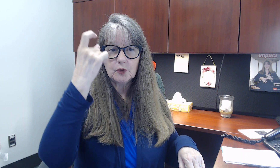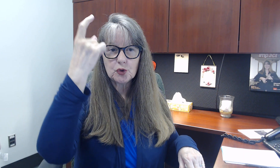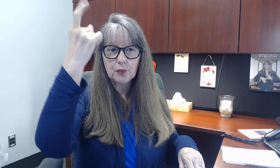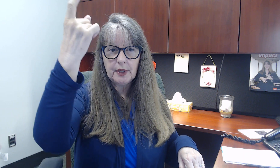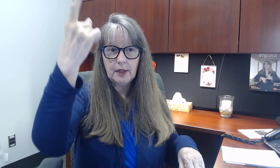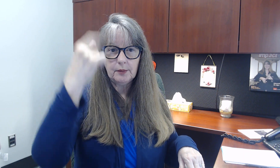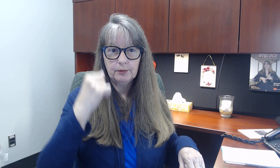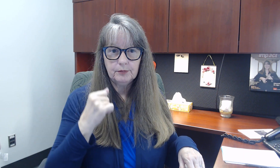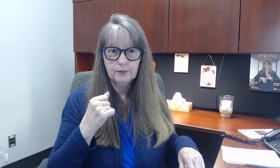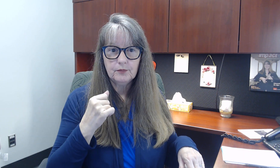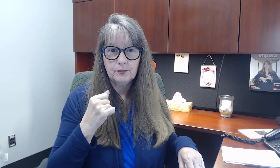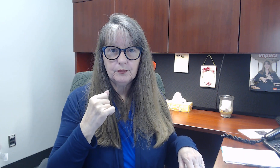Dream.